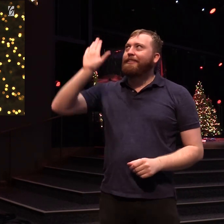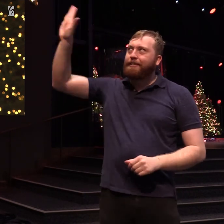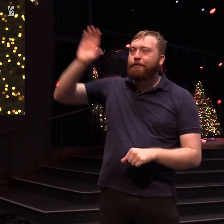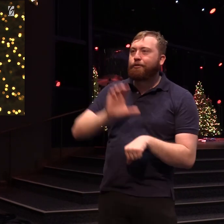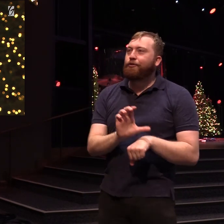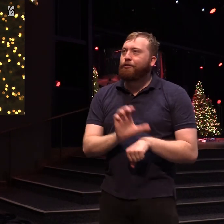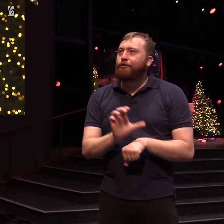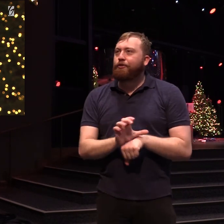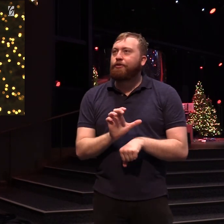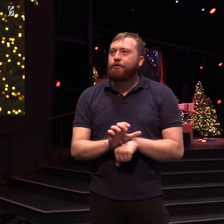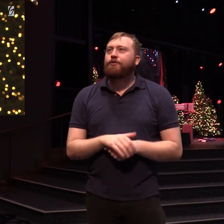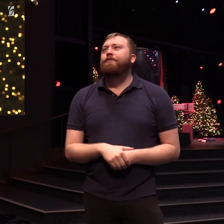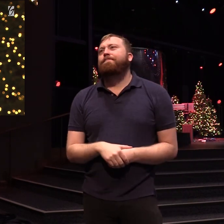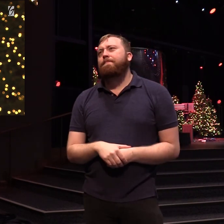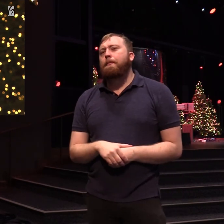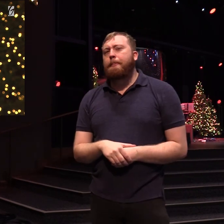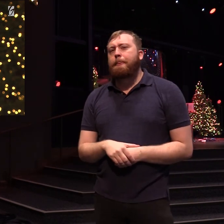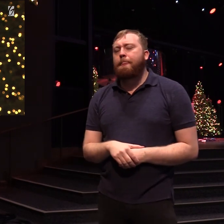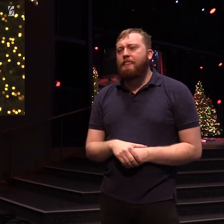Friends, bombs are still dropped.